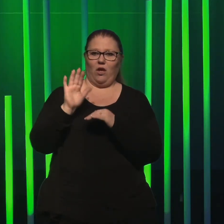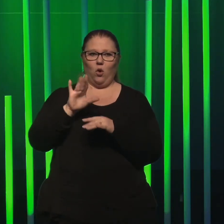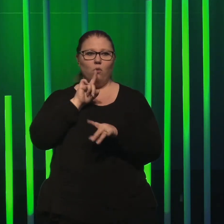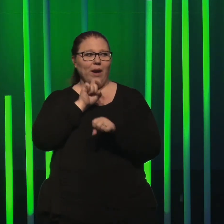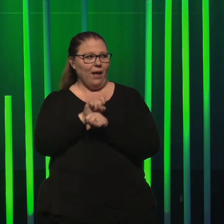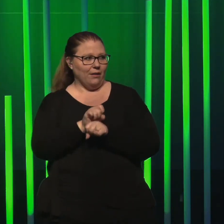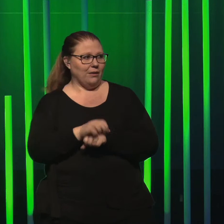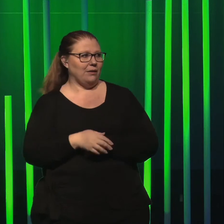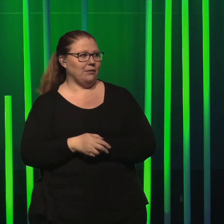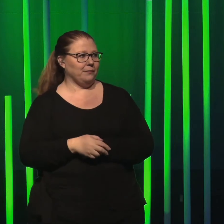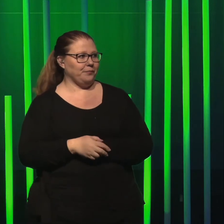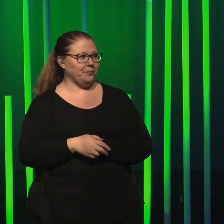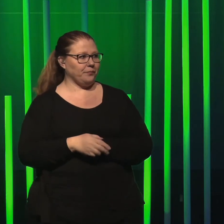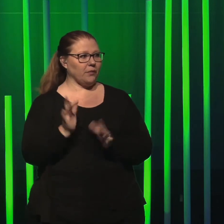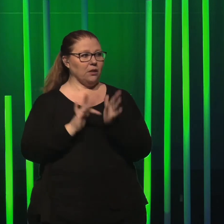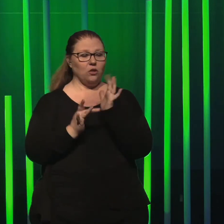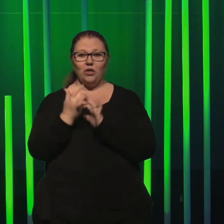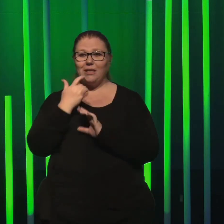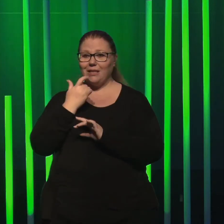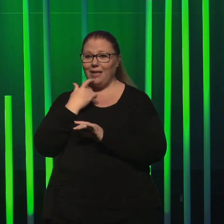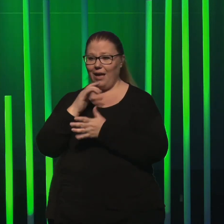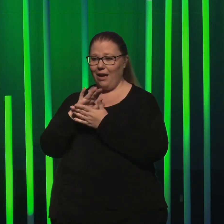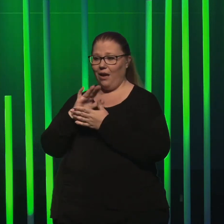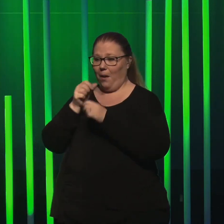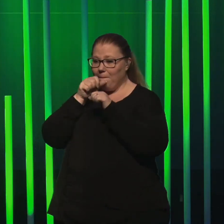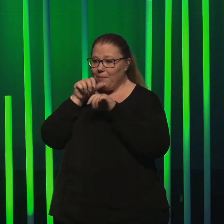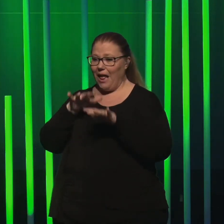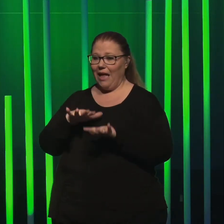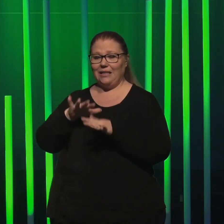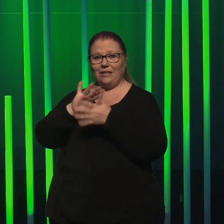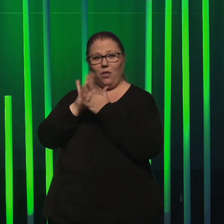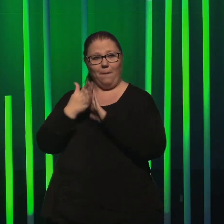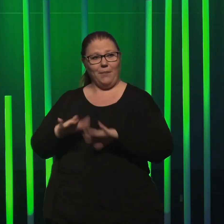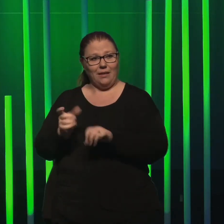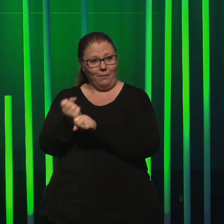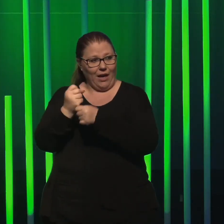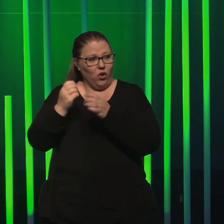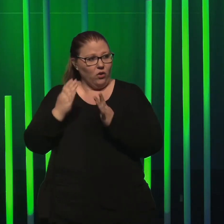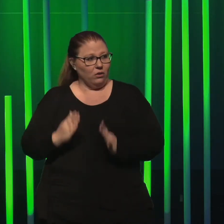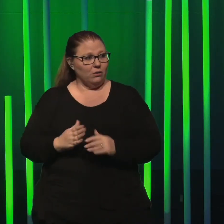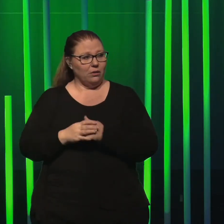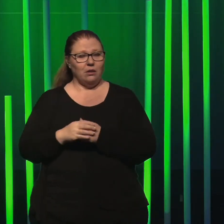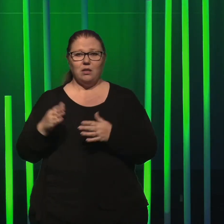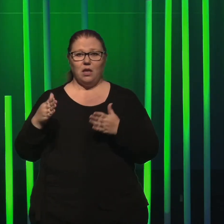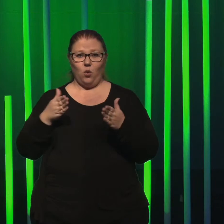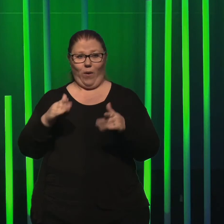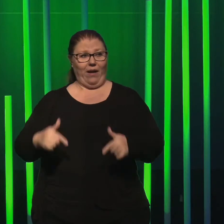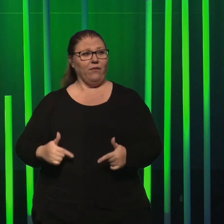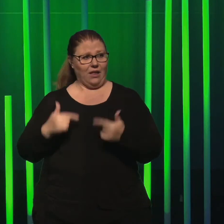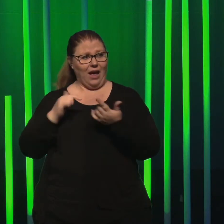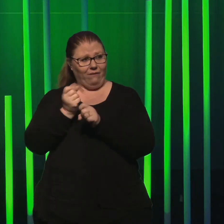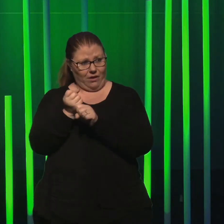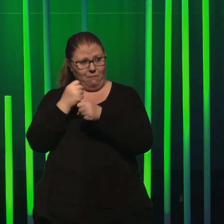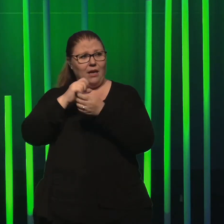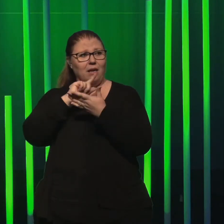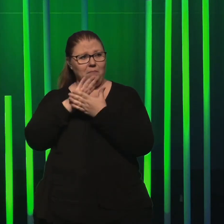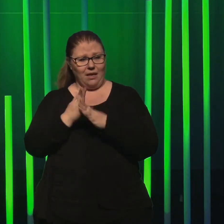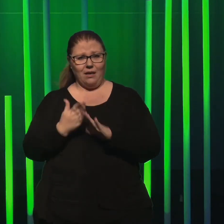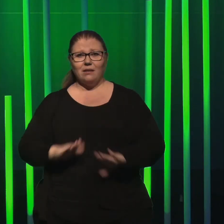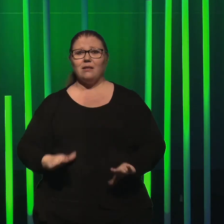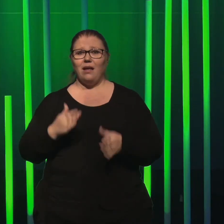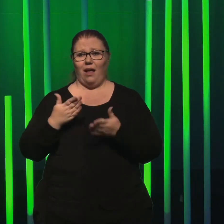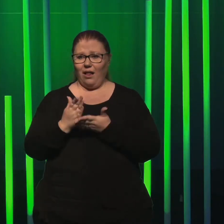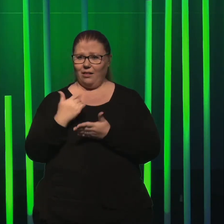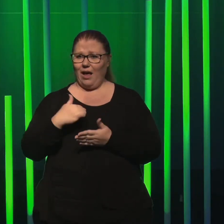reality. So Jesus is saying, blessed are the peacemakers. There's a way of life of a peacemaker that I think allows us to kind of live into